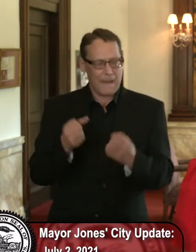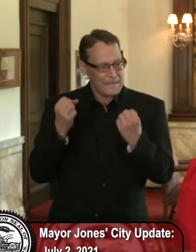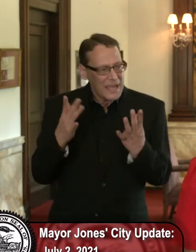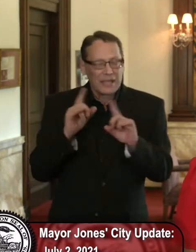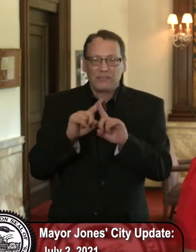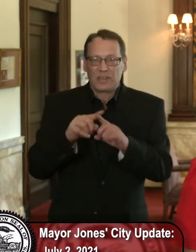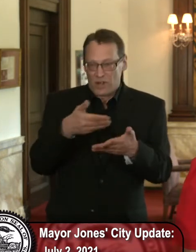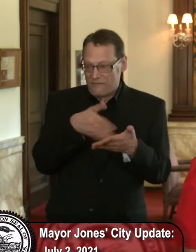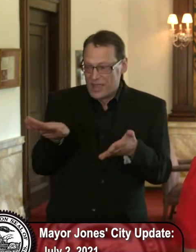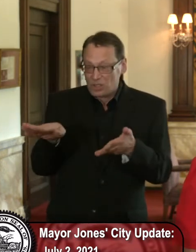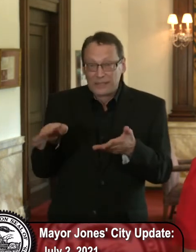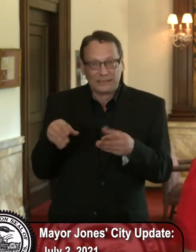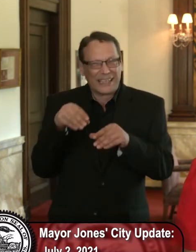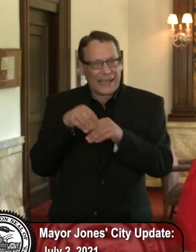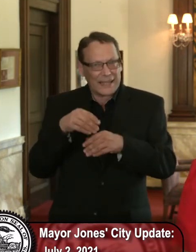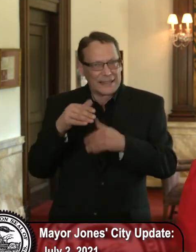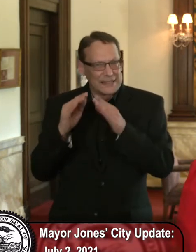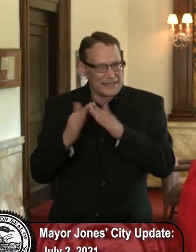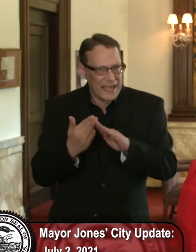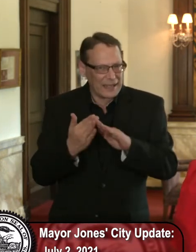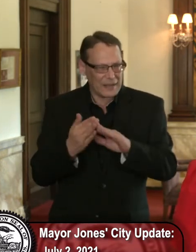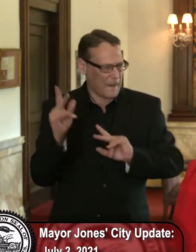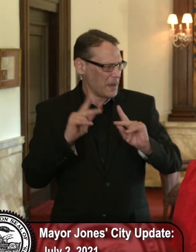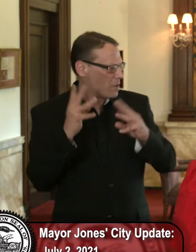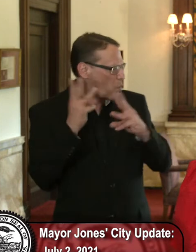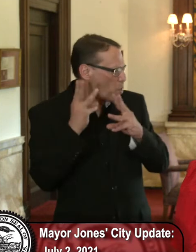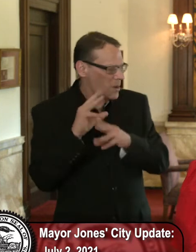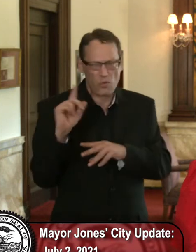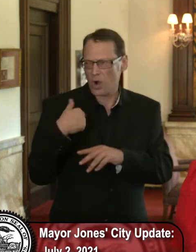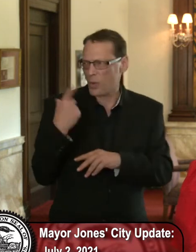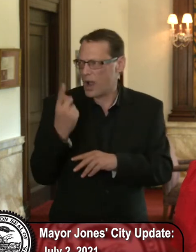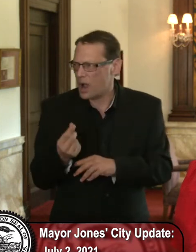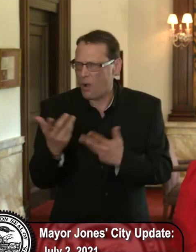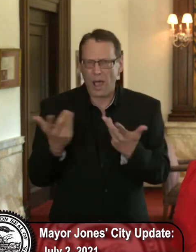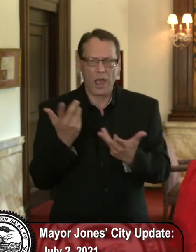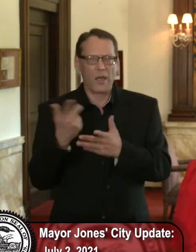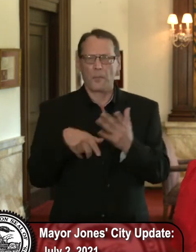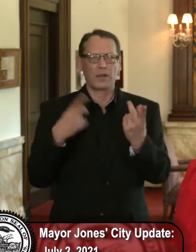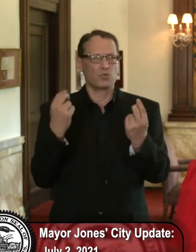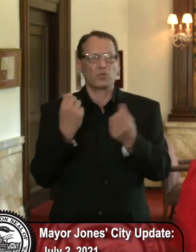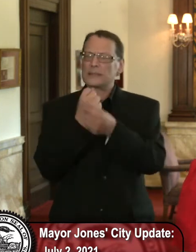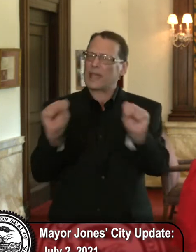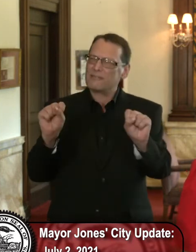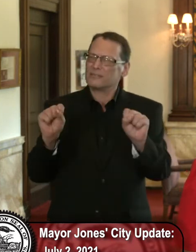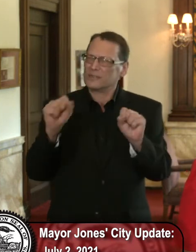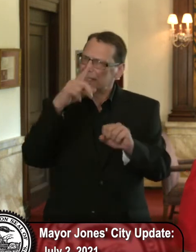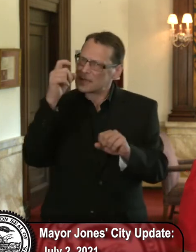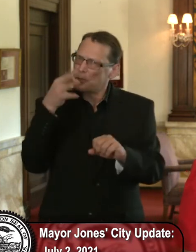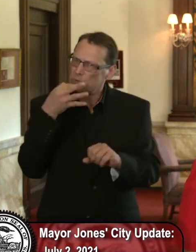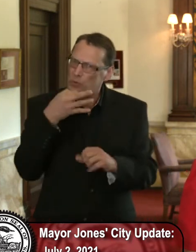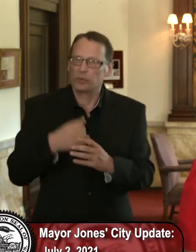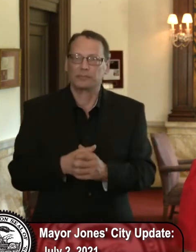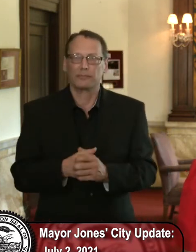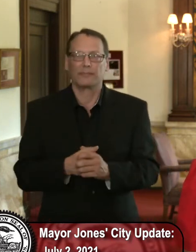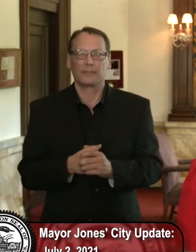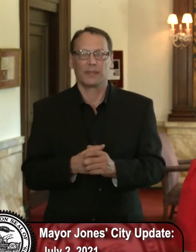are pending in our city, and residents are worried about their safety heading into the summer months. As we just discussed, we're